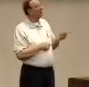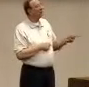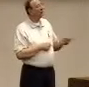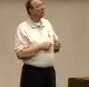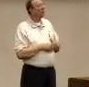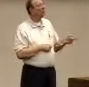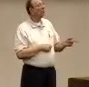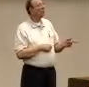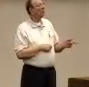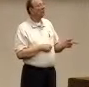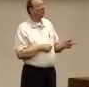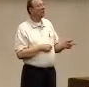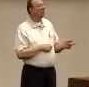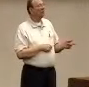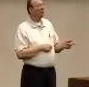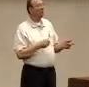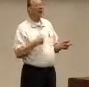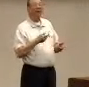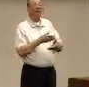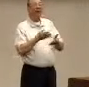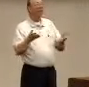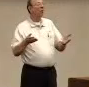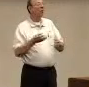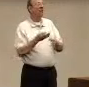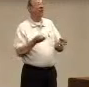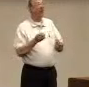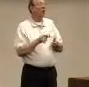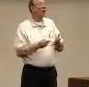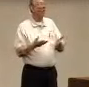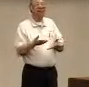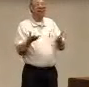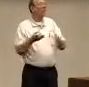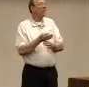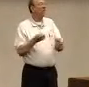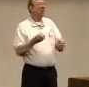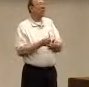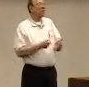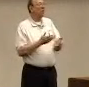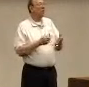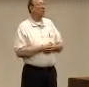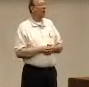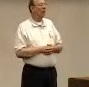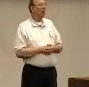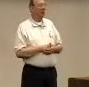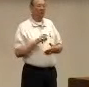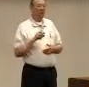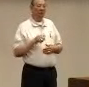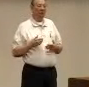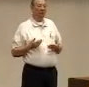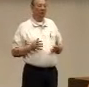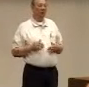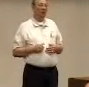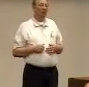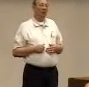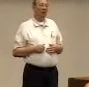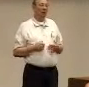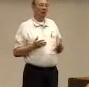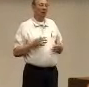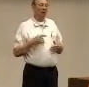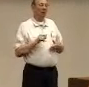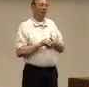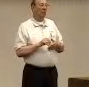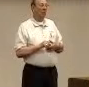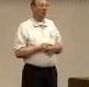Danny, I want to give this to you. You guys have the whole place for free. Everything you want's free. Danny said, I